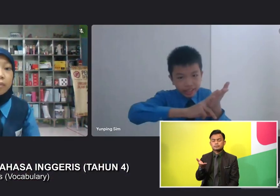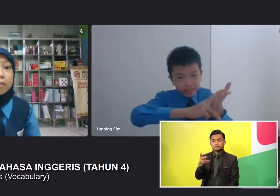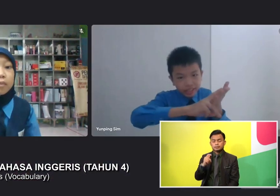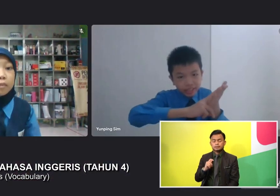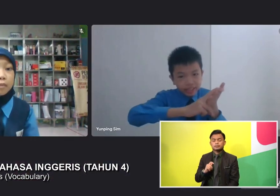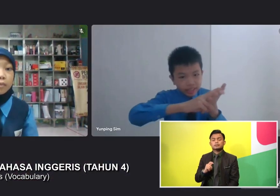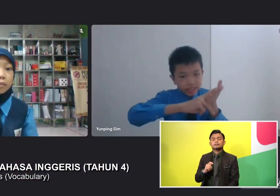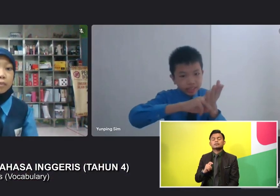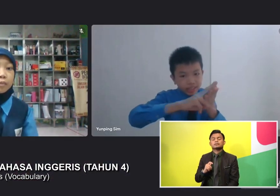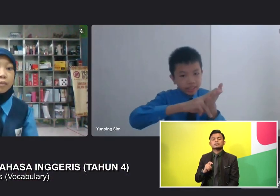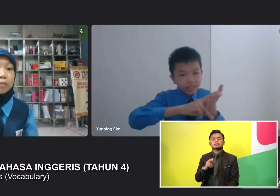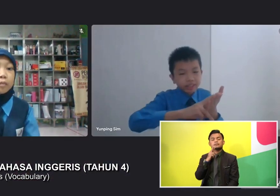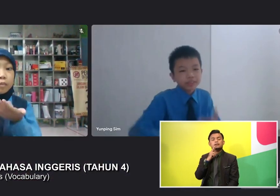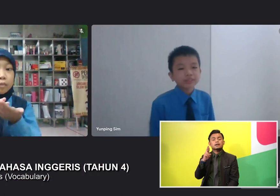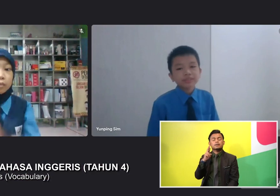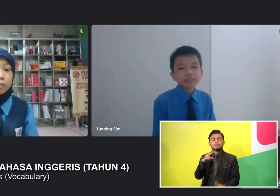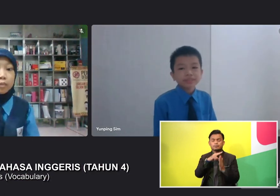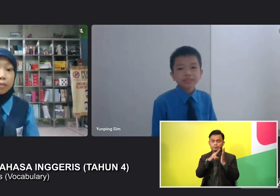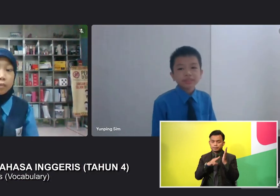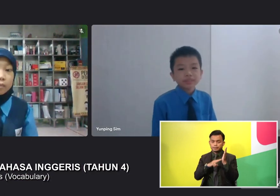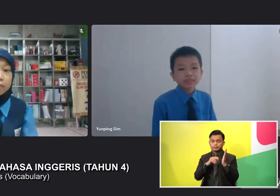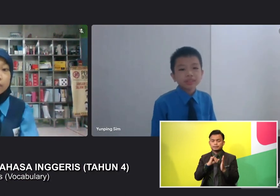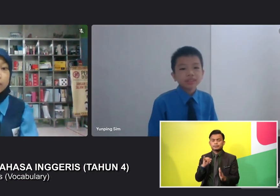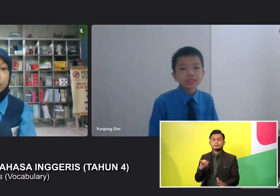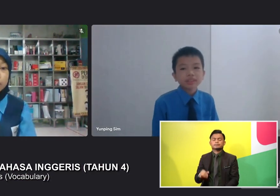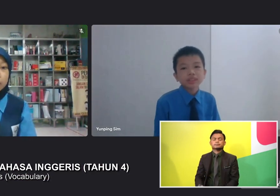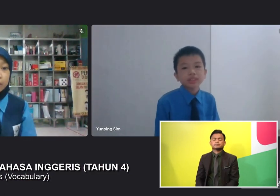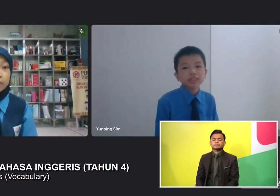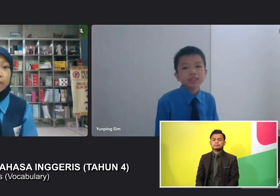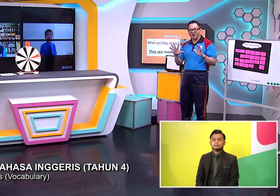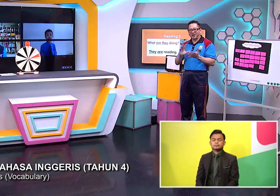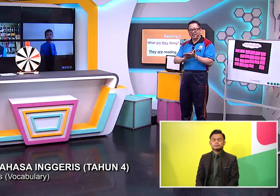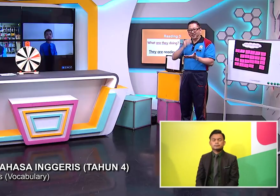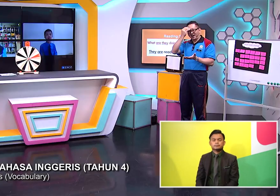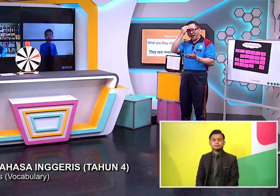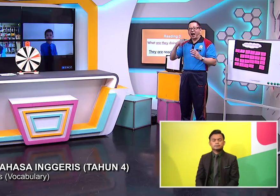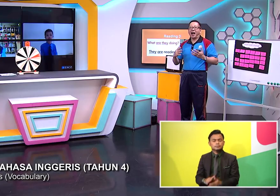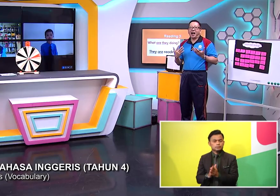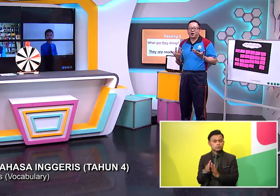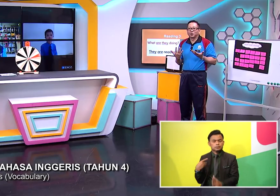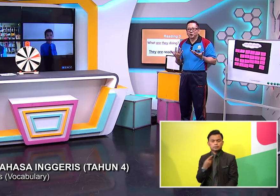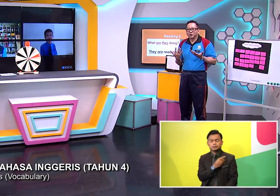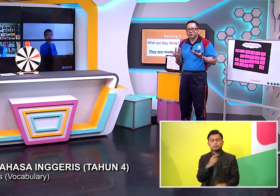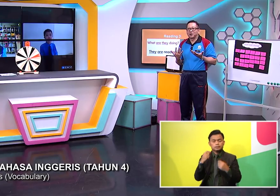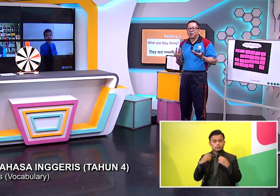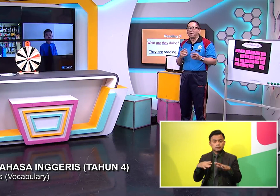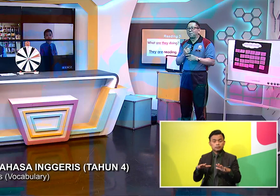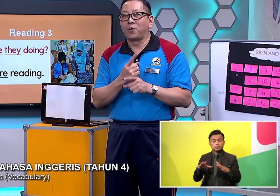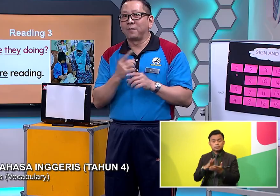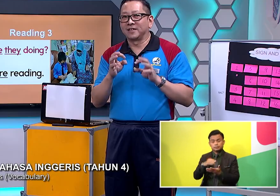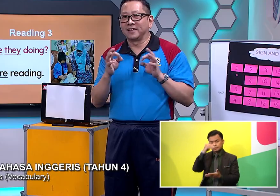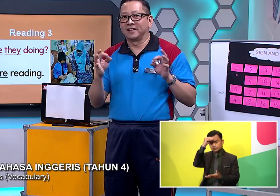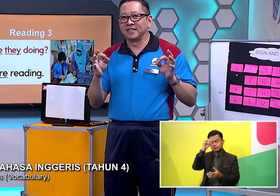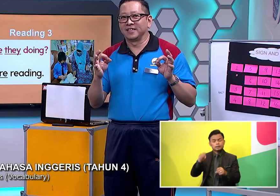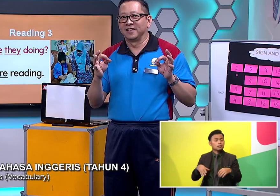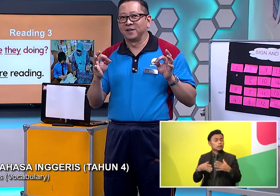are reading. All right. Okay, so we have learned how to use